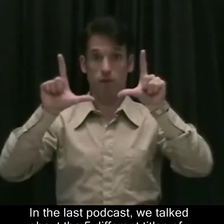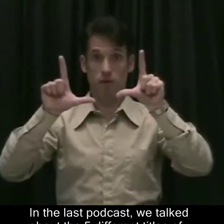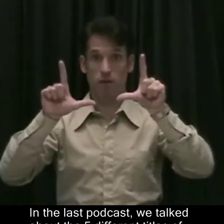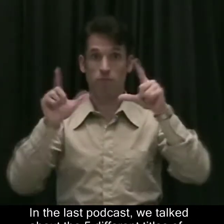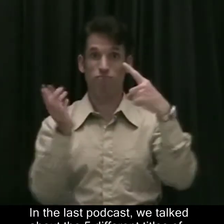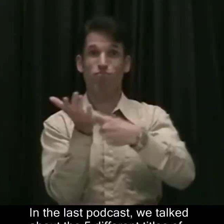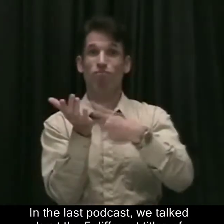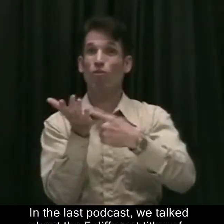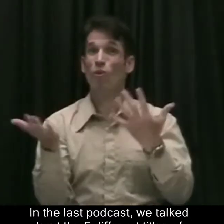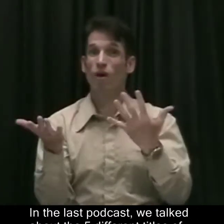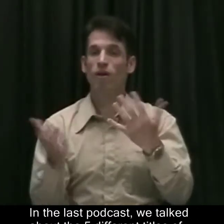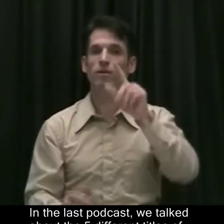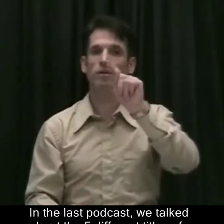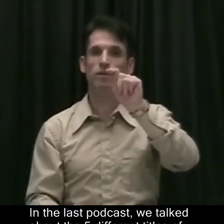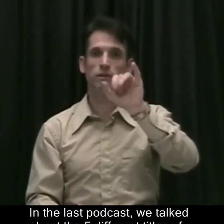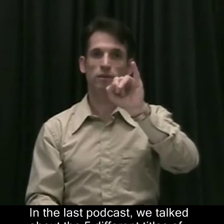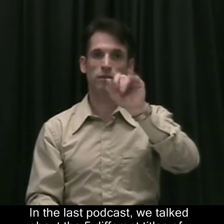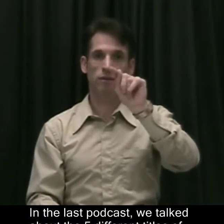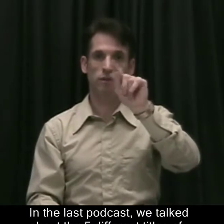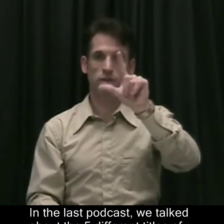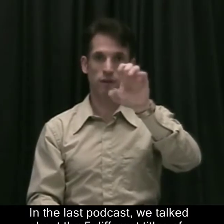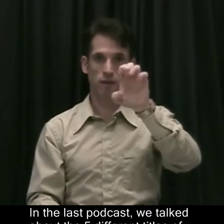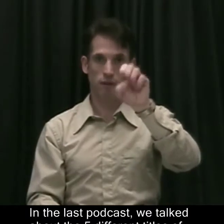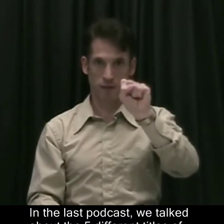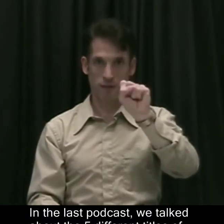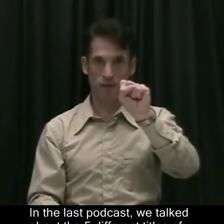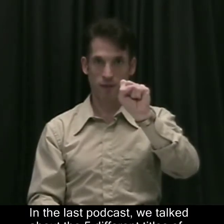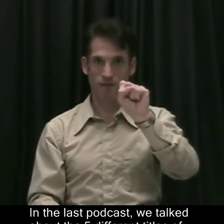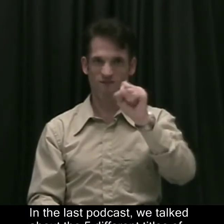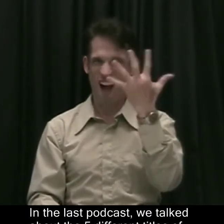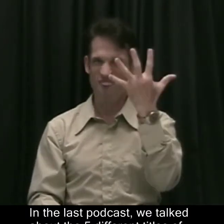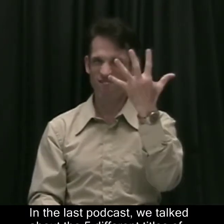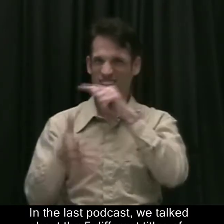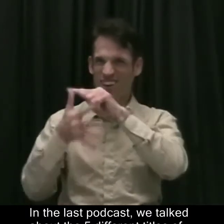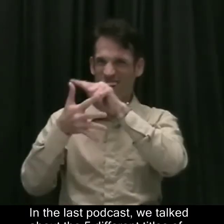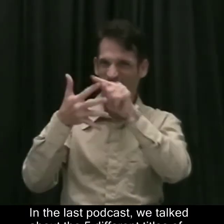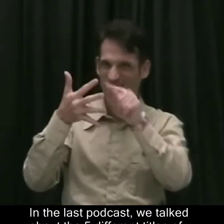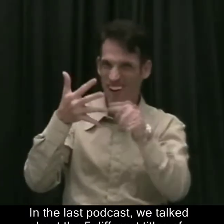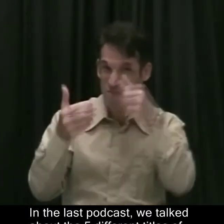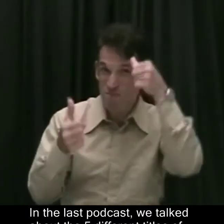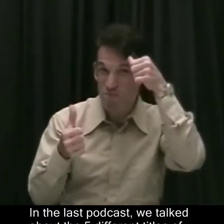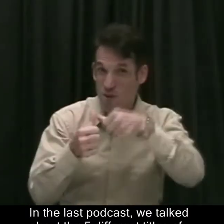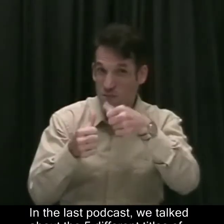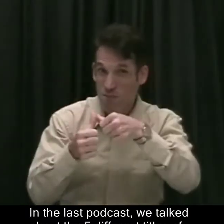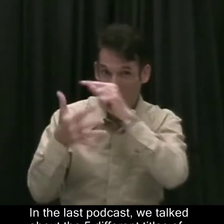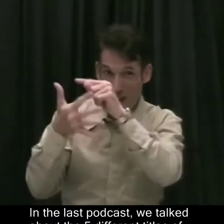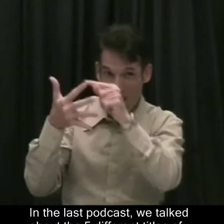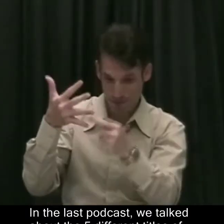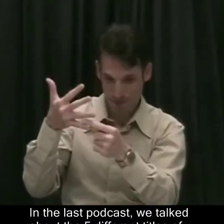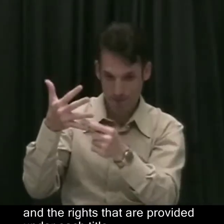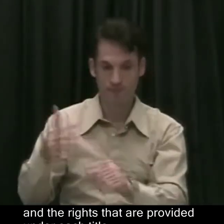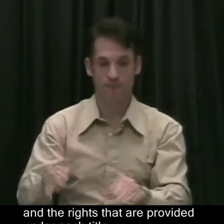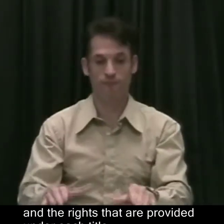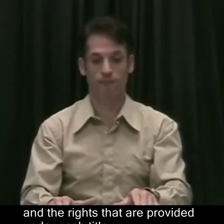In the last podcast, we talked about the 5 different titles of the Americans with Disabilities Act, or